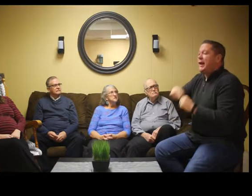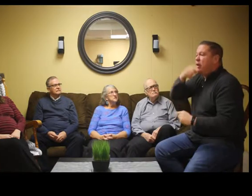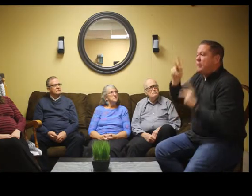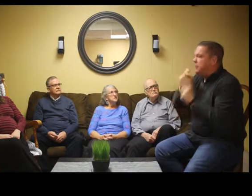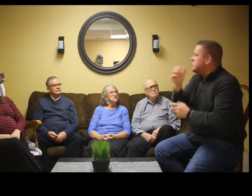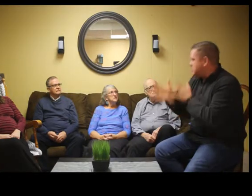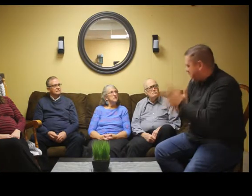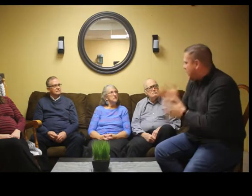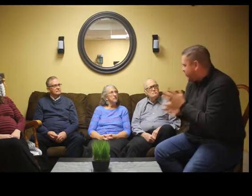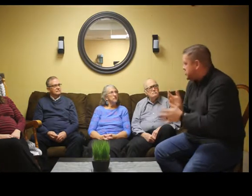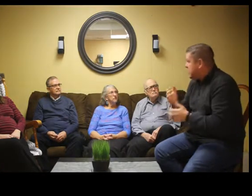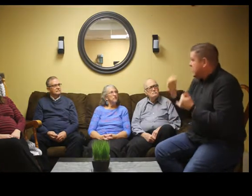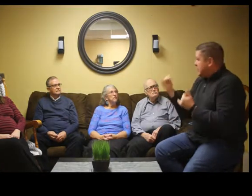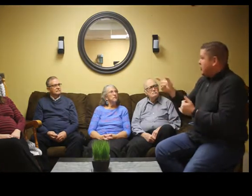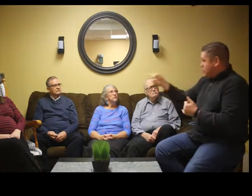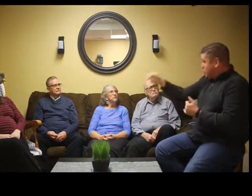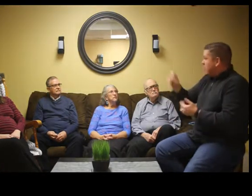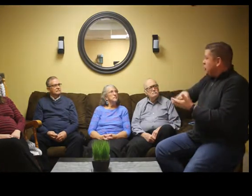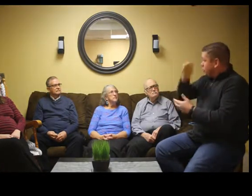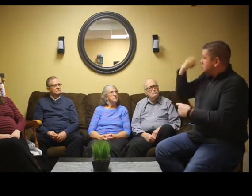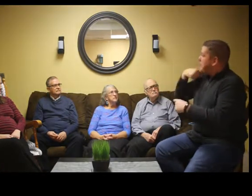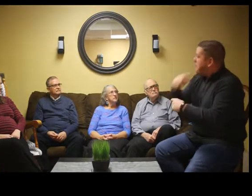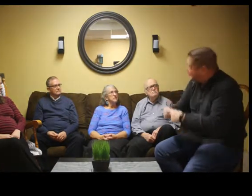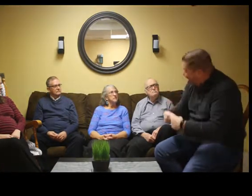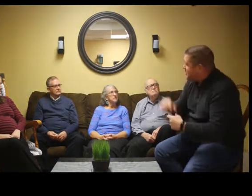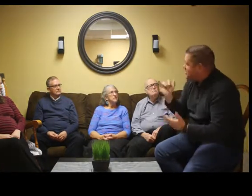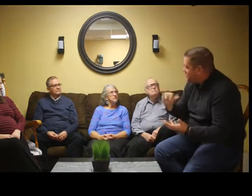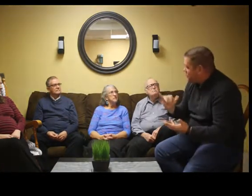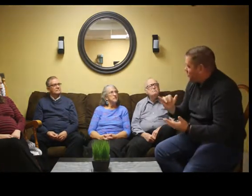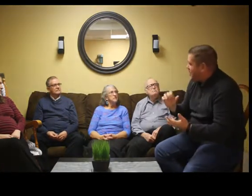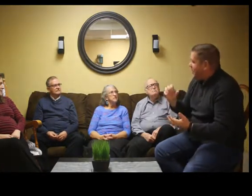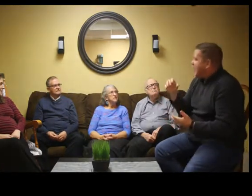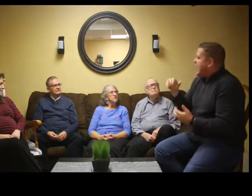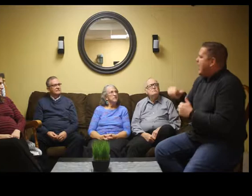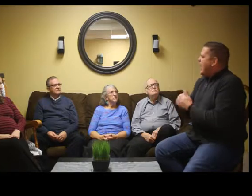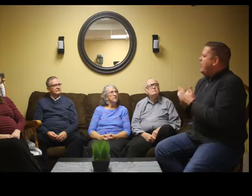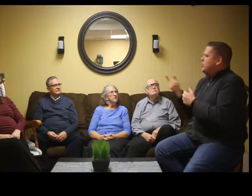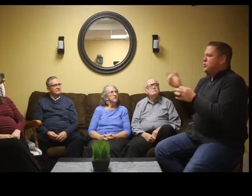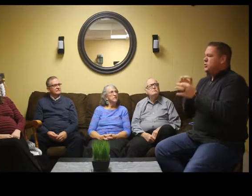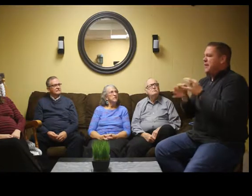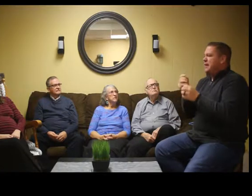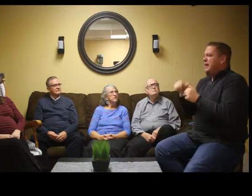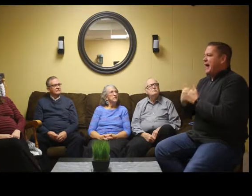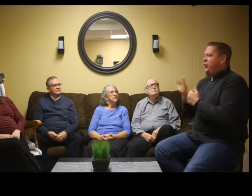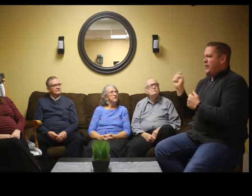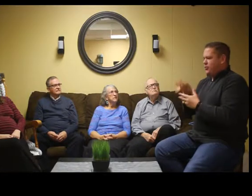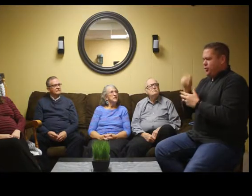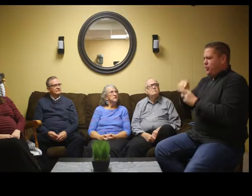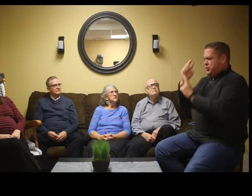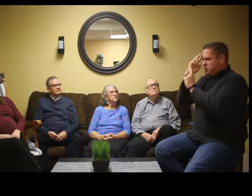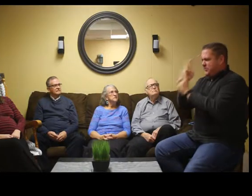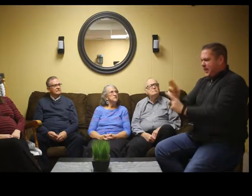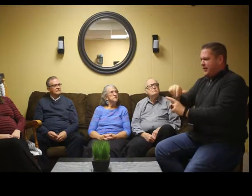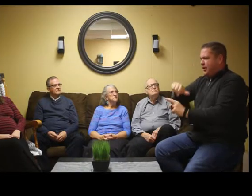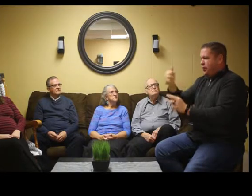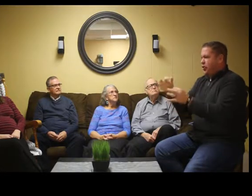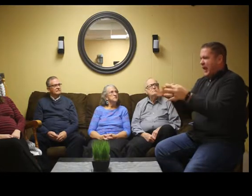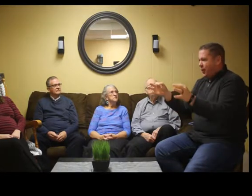hearing people's sign language. Now, you had to learn Spanish, too. How do you explain about how you had to learn to respect another language